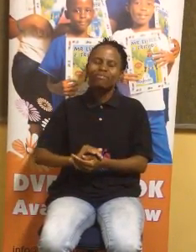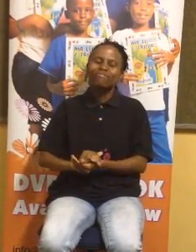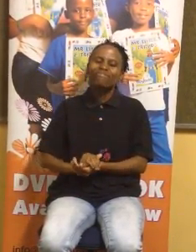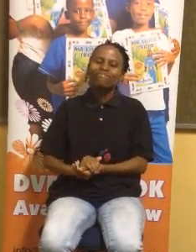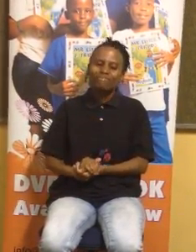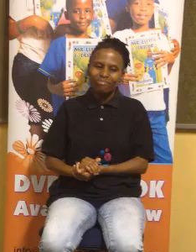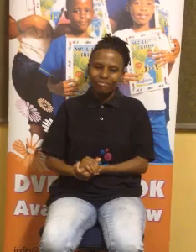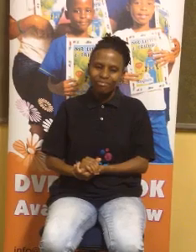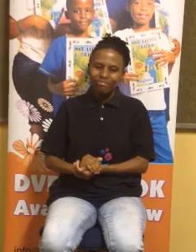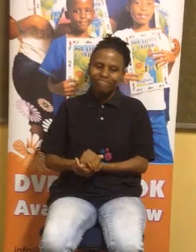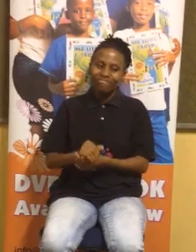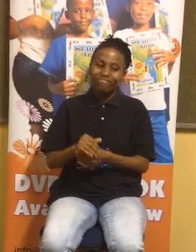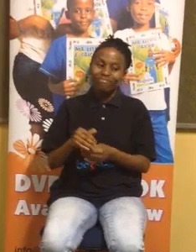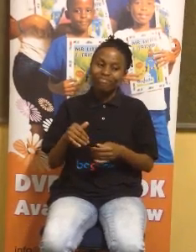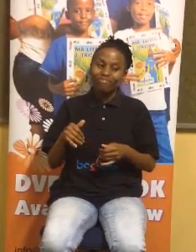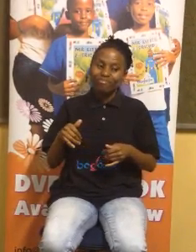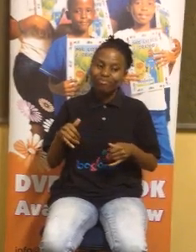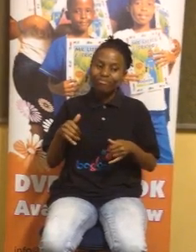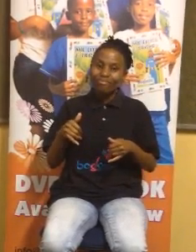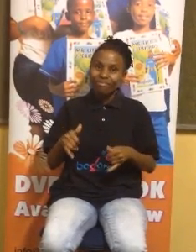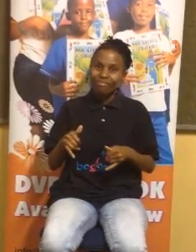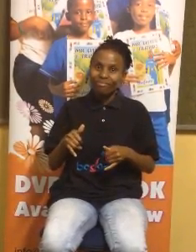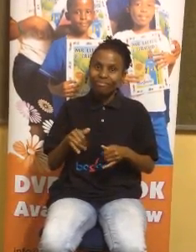We are going to teach you about littering.